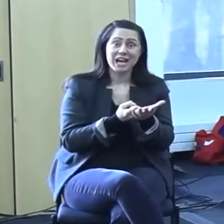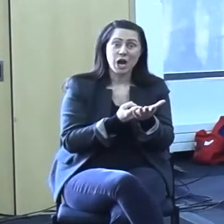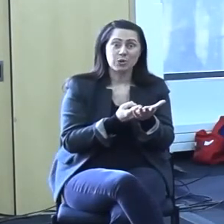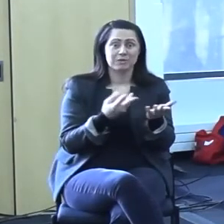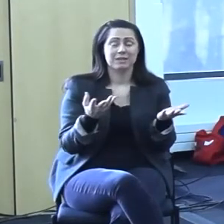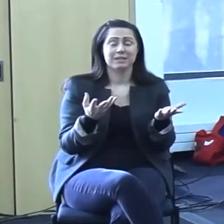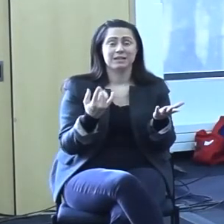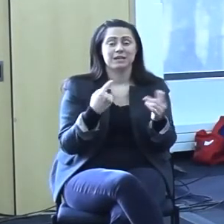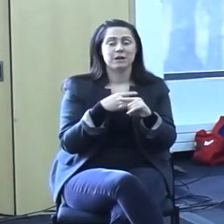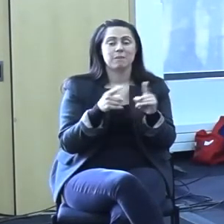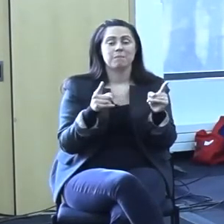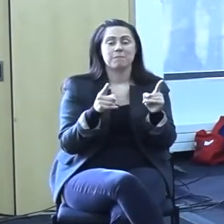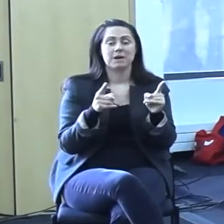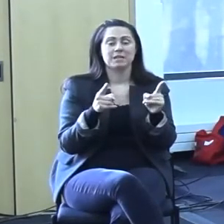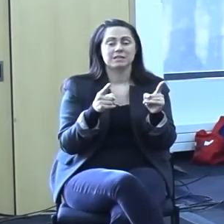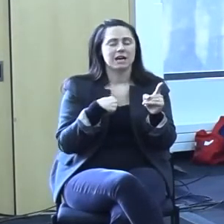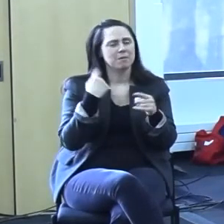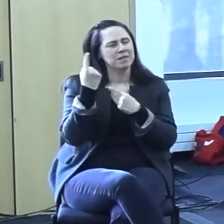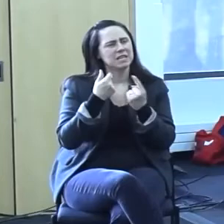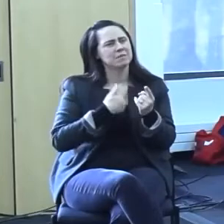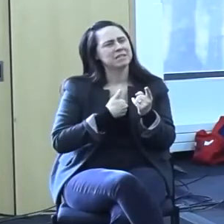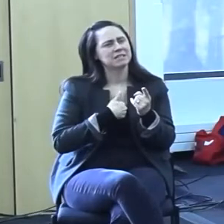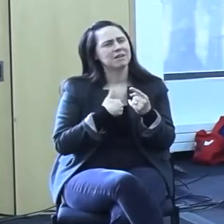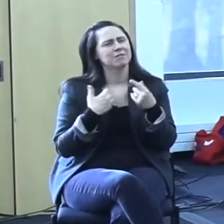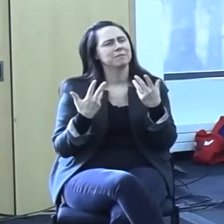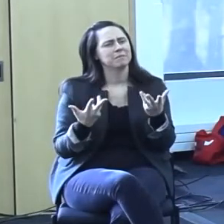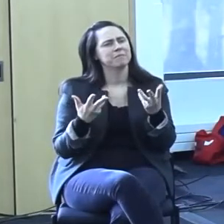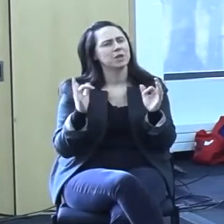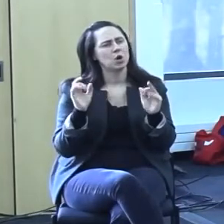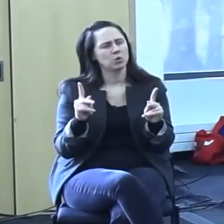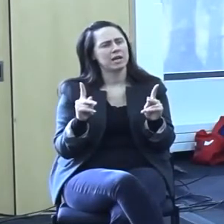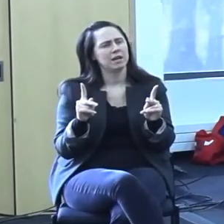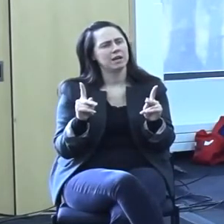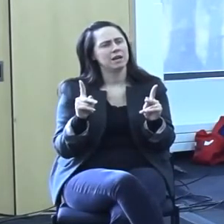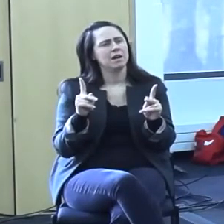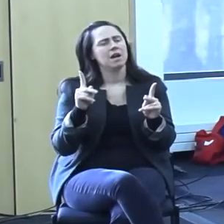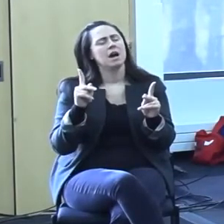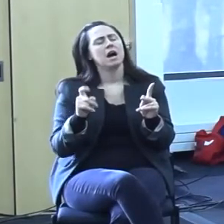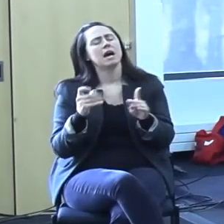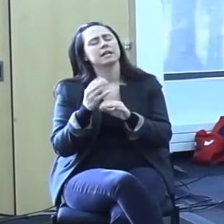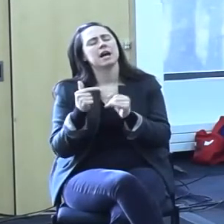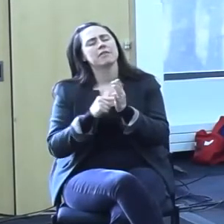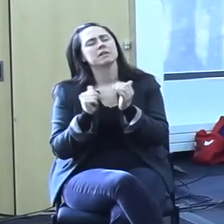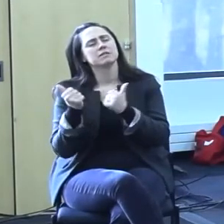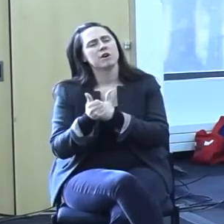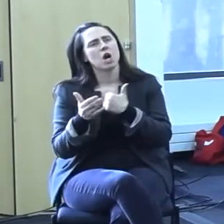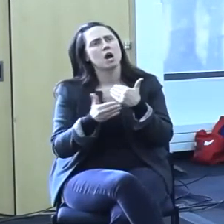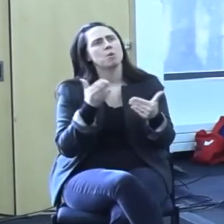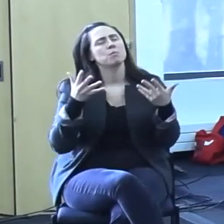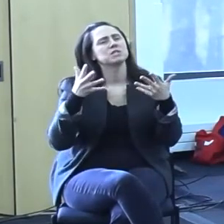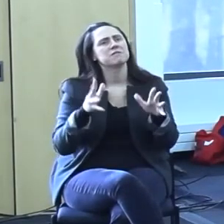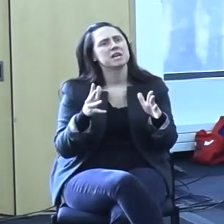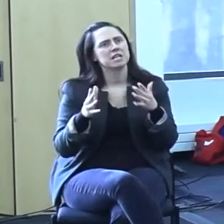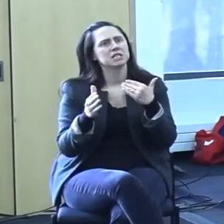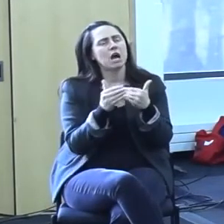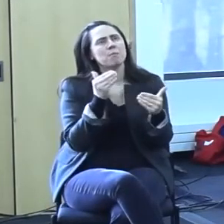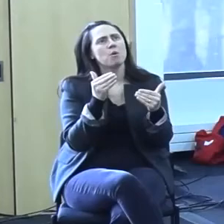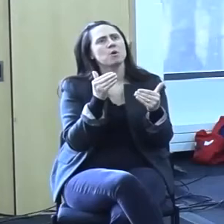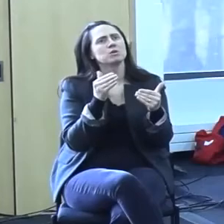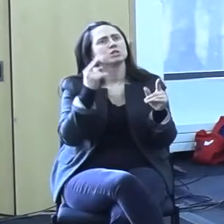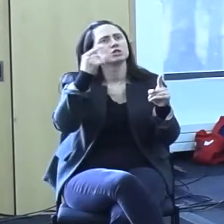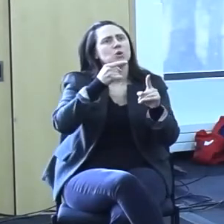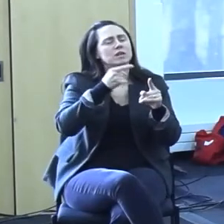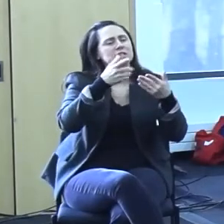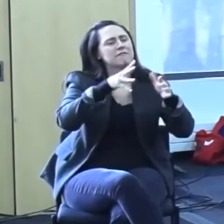But I'm thinking to myself, okay, I got this far. I'm almost finished. I'm almost towards